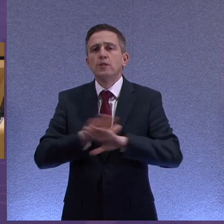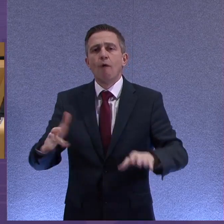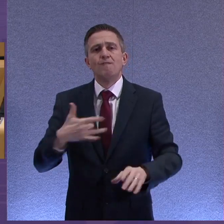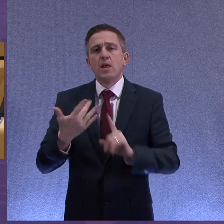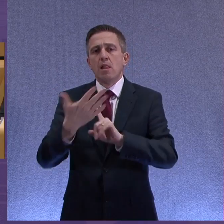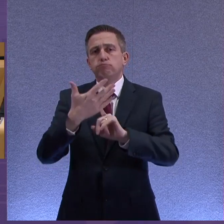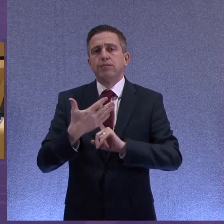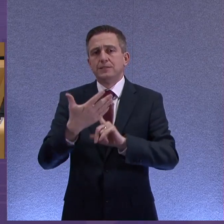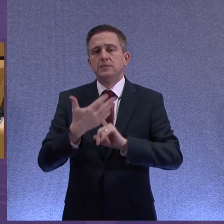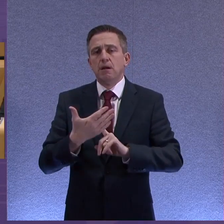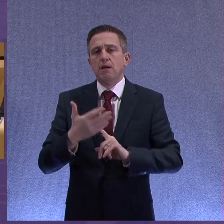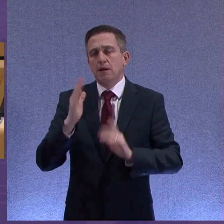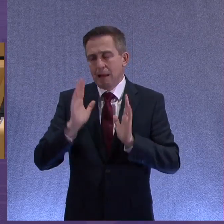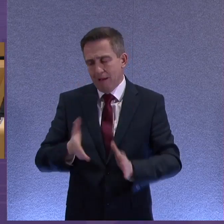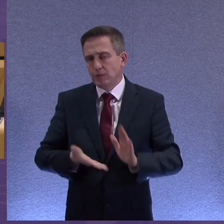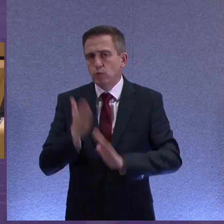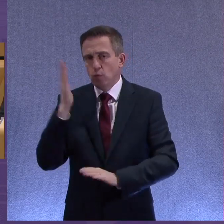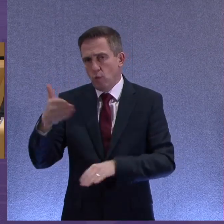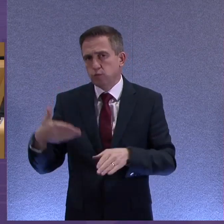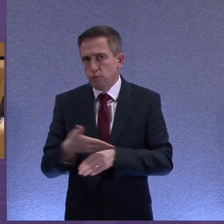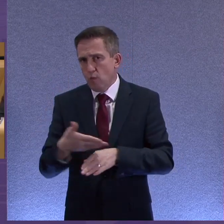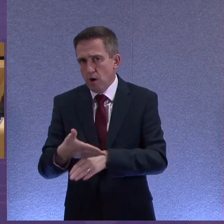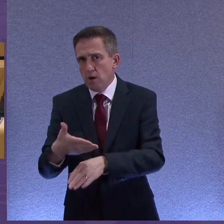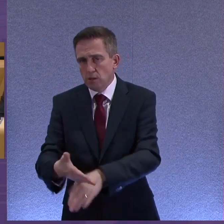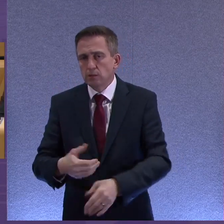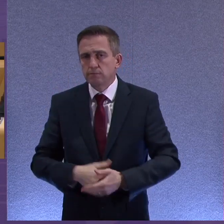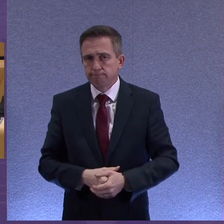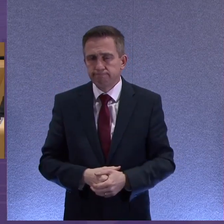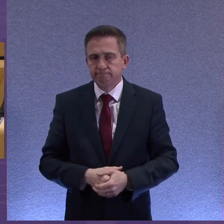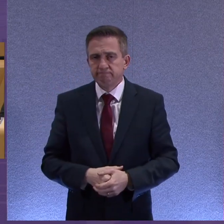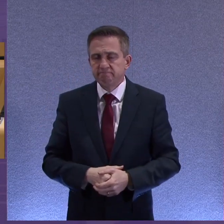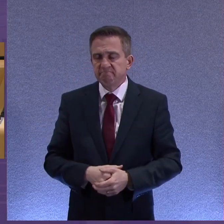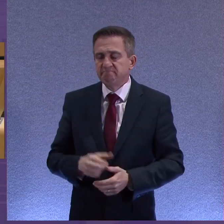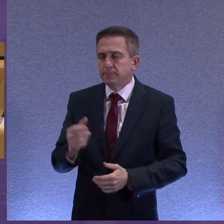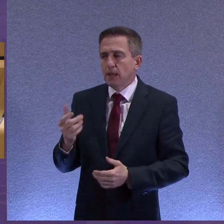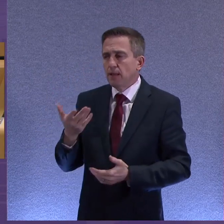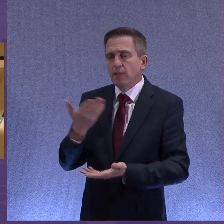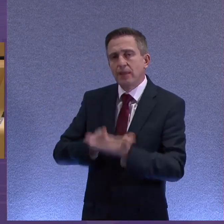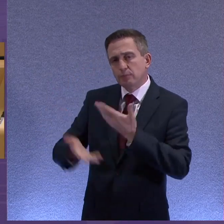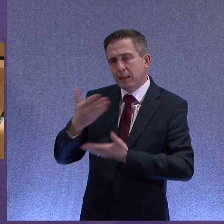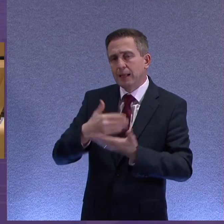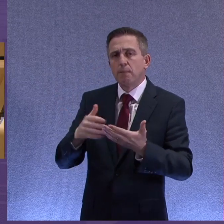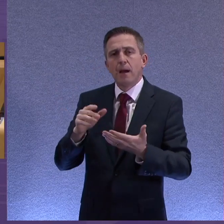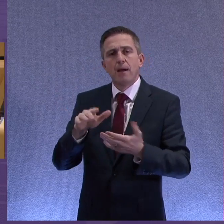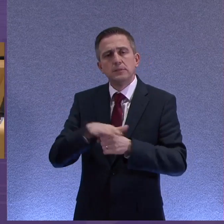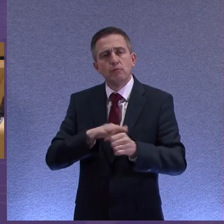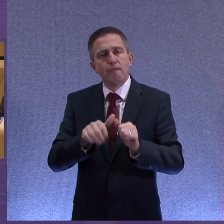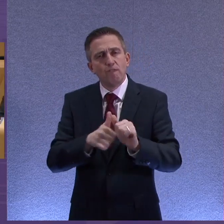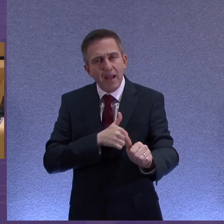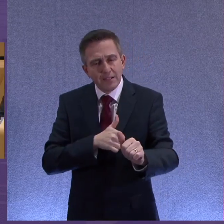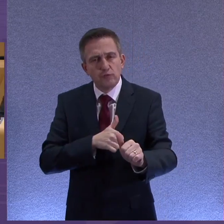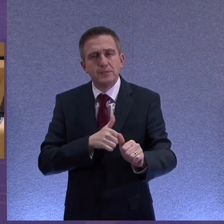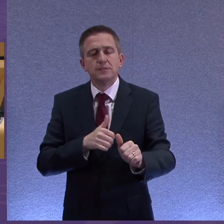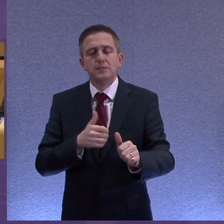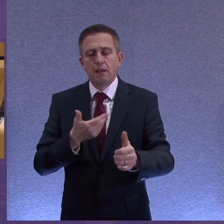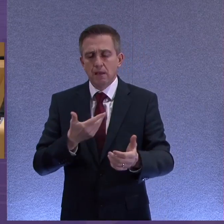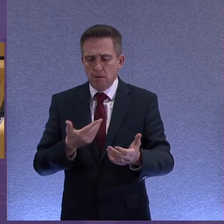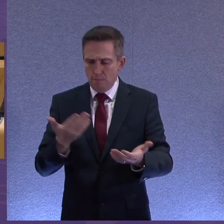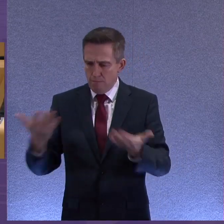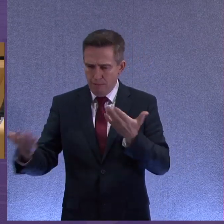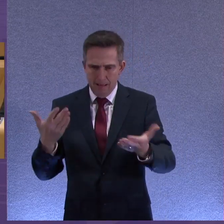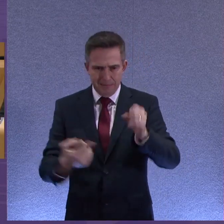have something to live on. I appreciate the clarity on factories and workplaces, the difference between essential